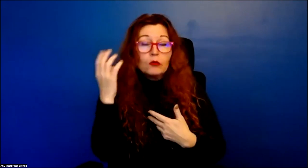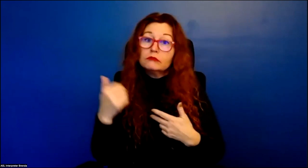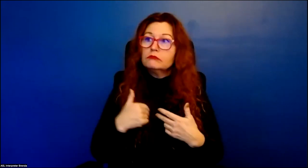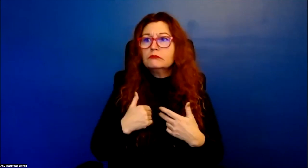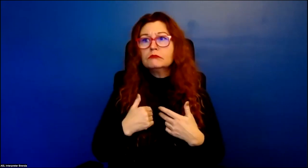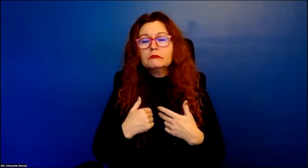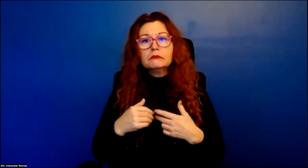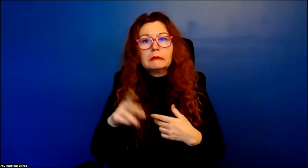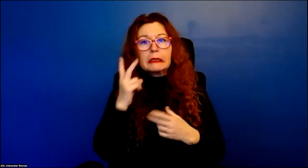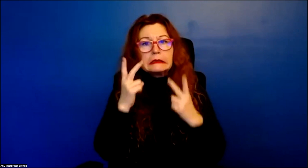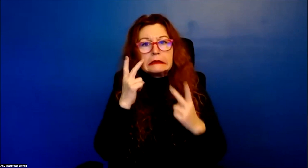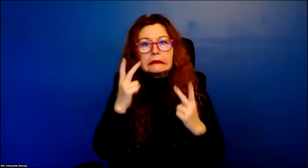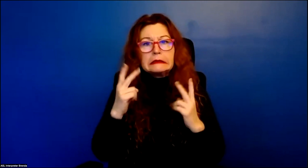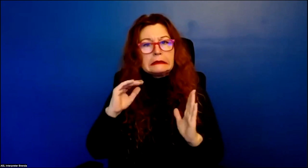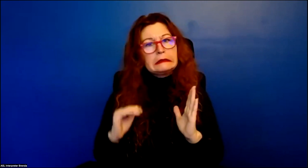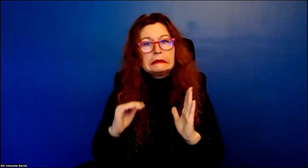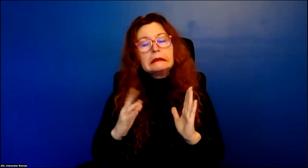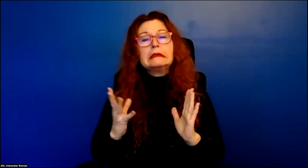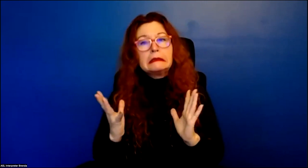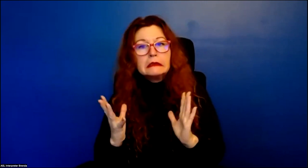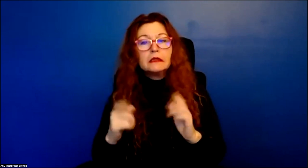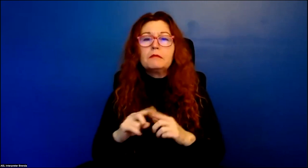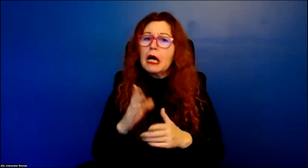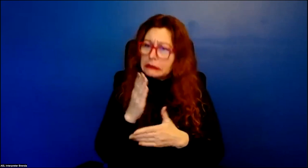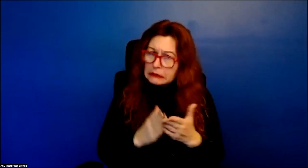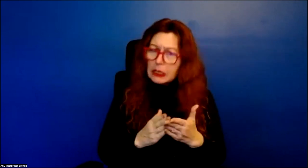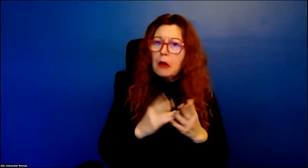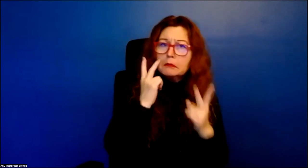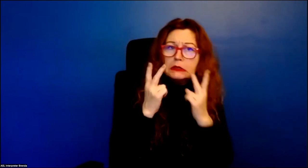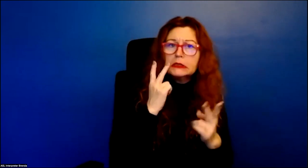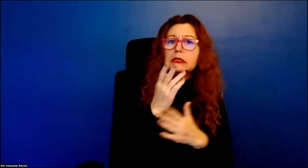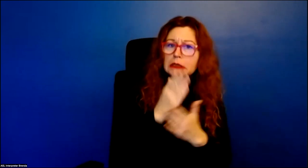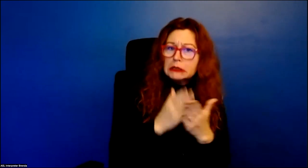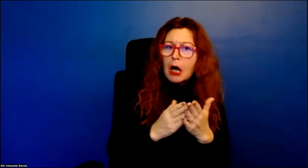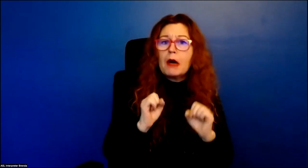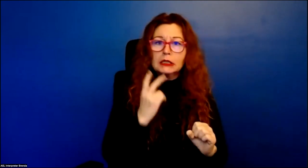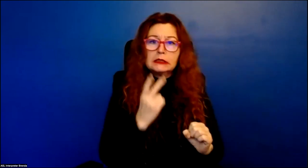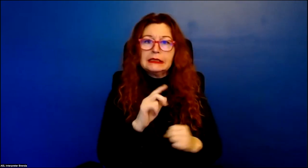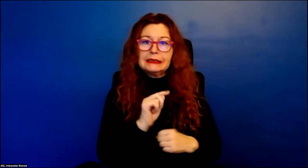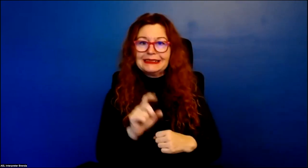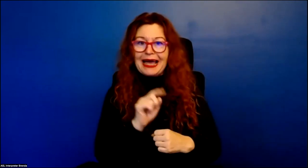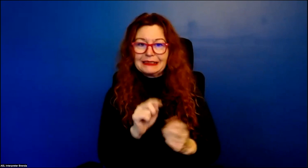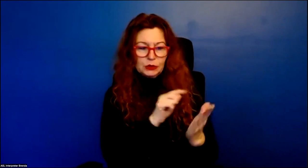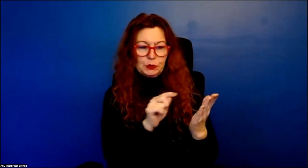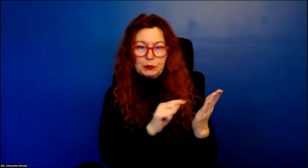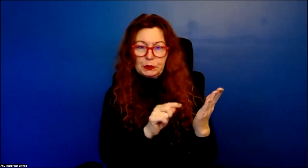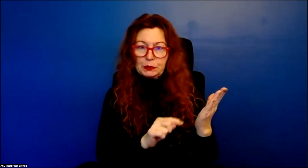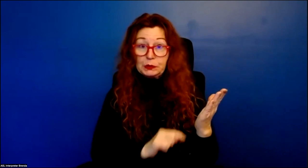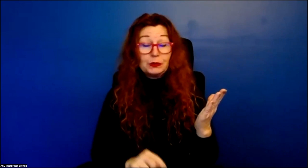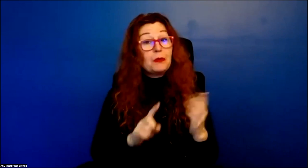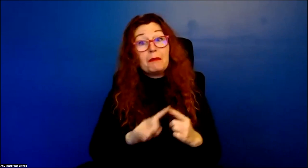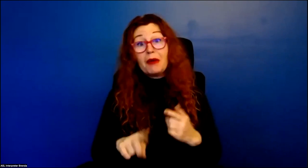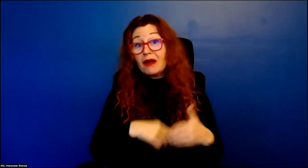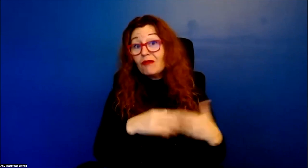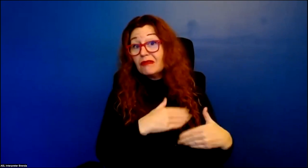to, some usable vision that helps me read text, by the end of the day, my eyes can get